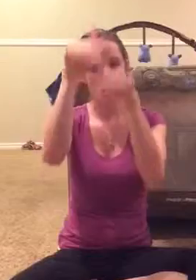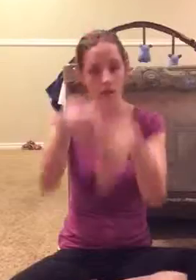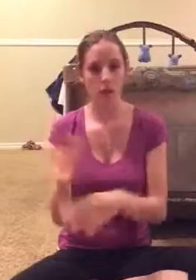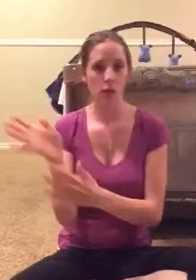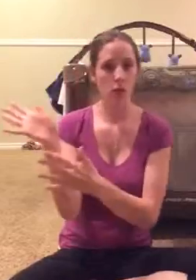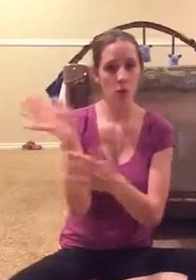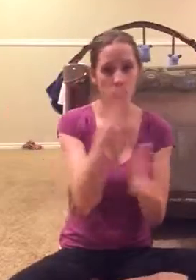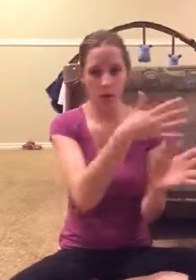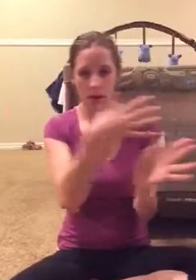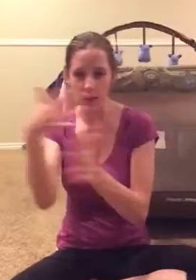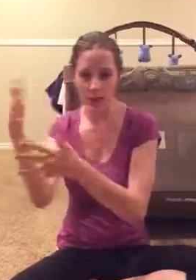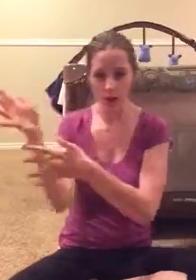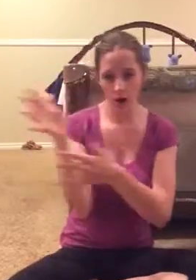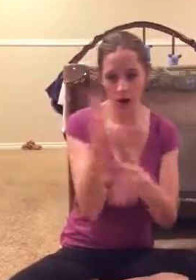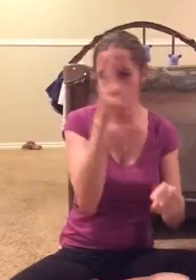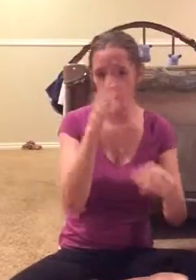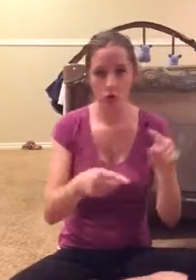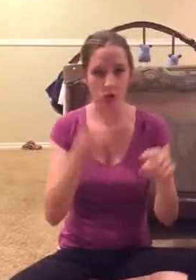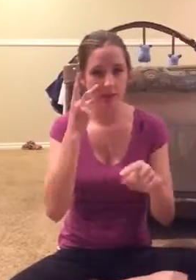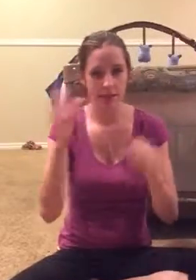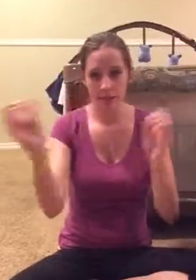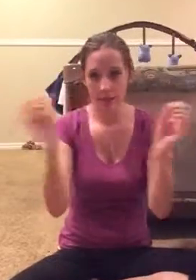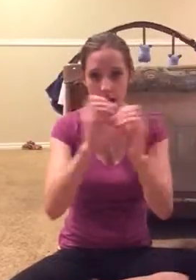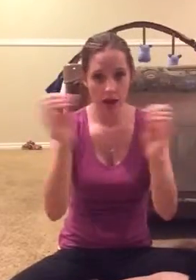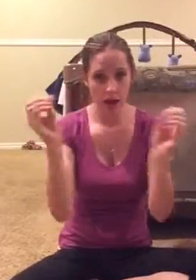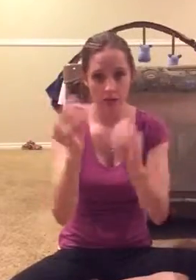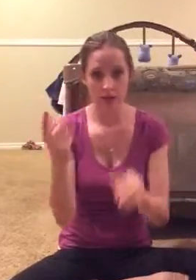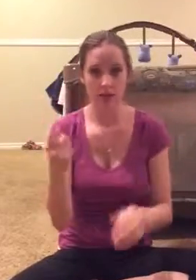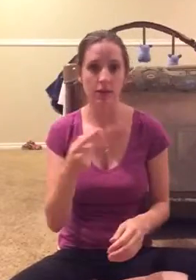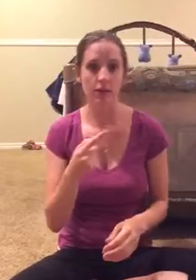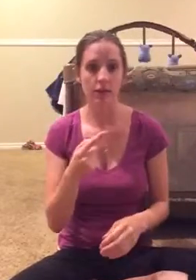anything, said Rich County Sheriff Dale Stacy.